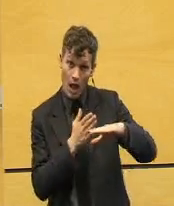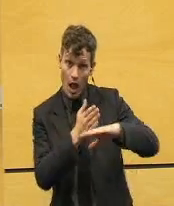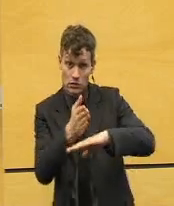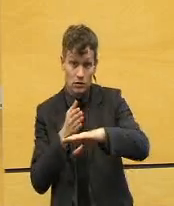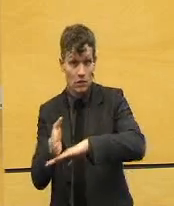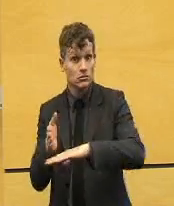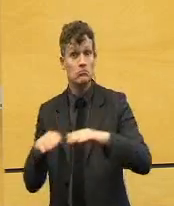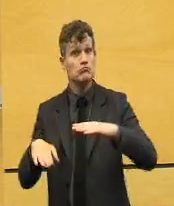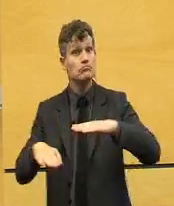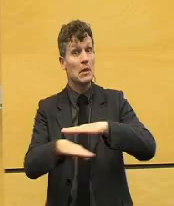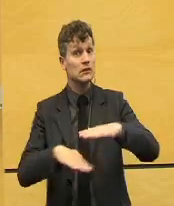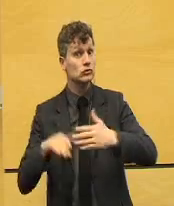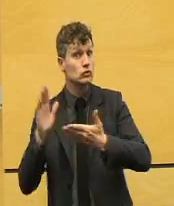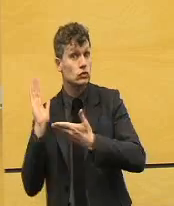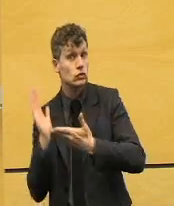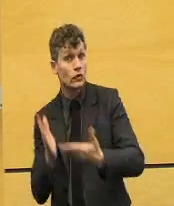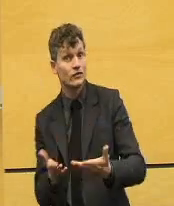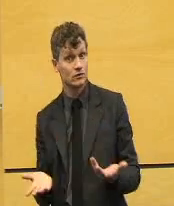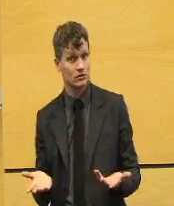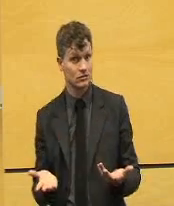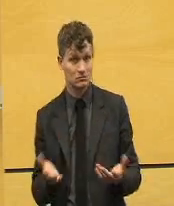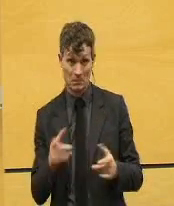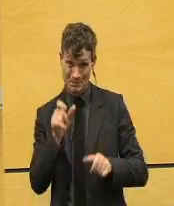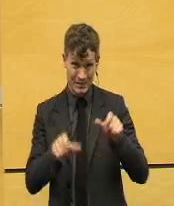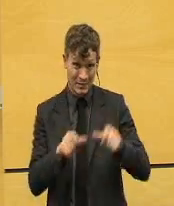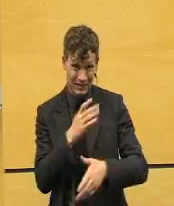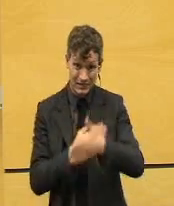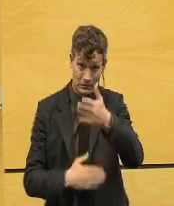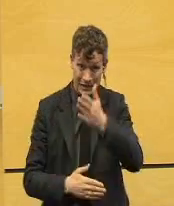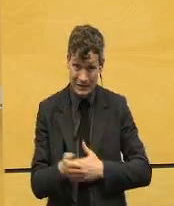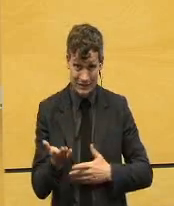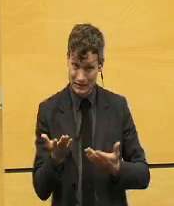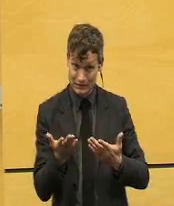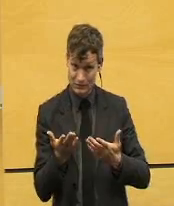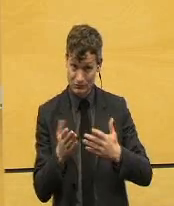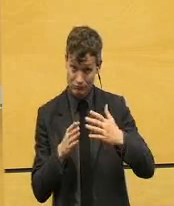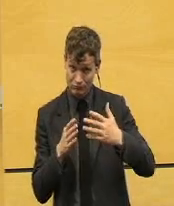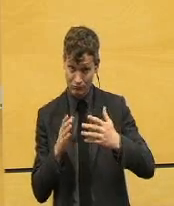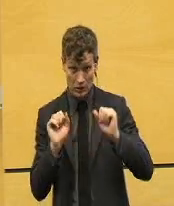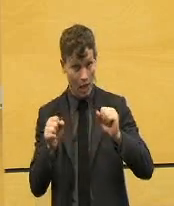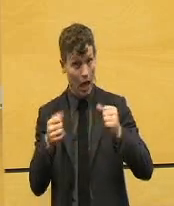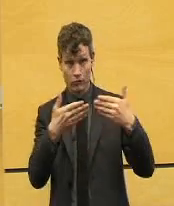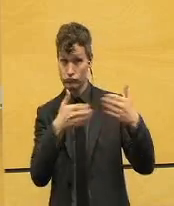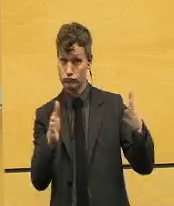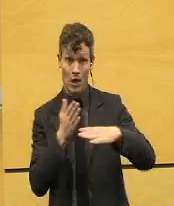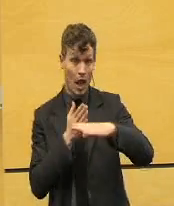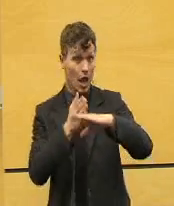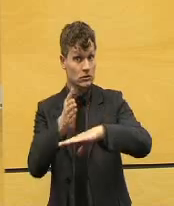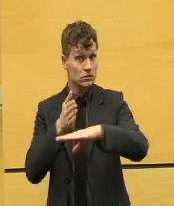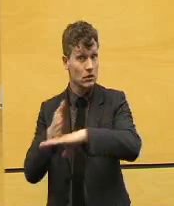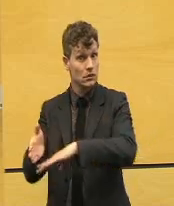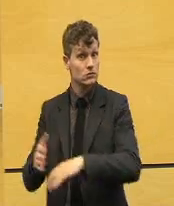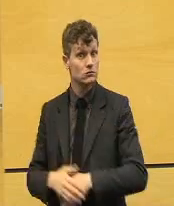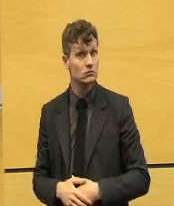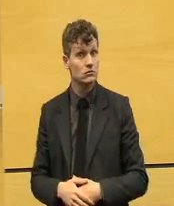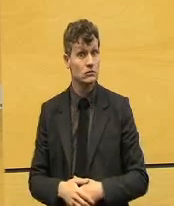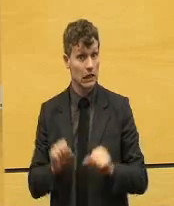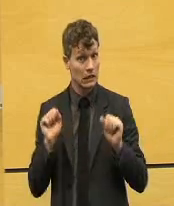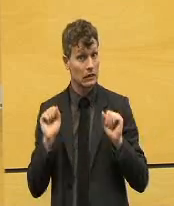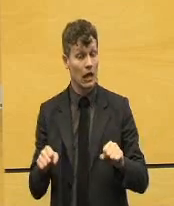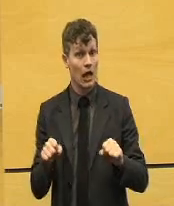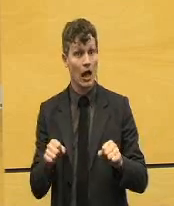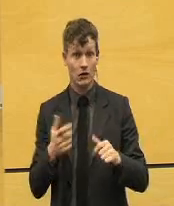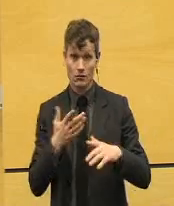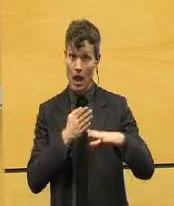with disabilities? I would also like to know if they have access to certification of their disability and the